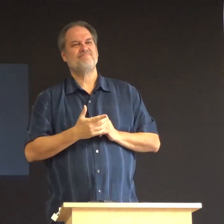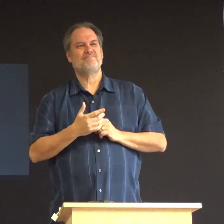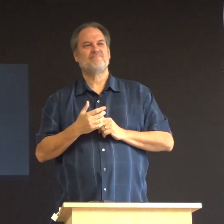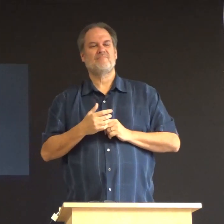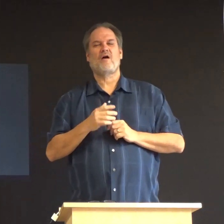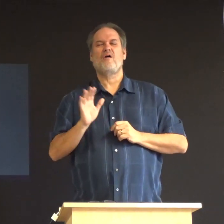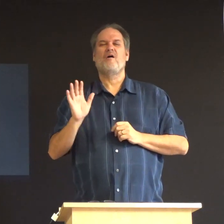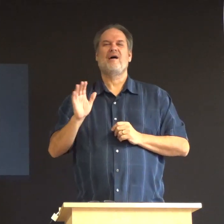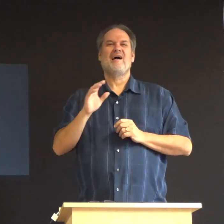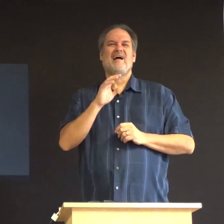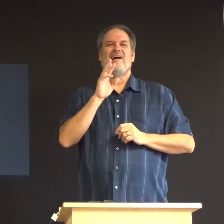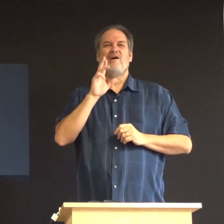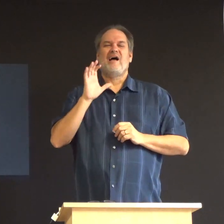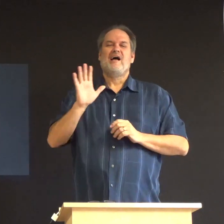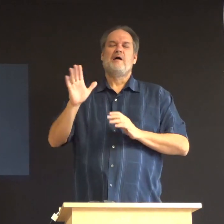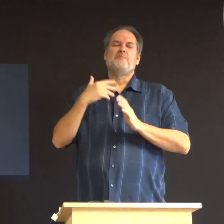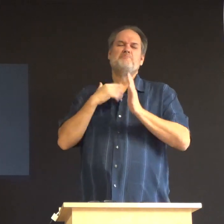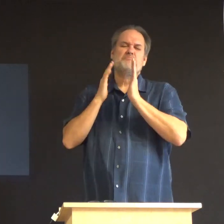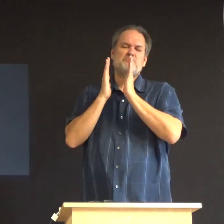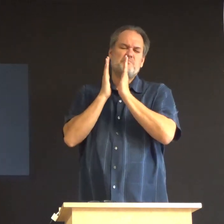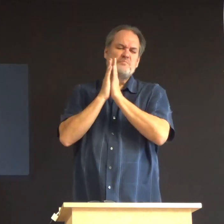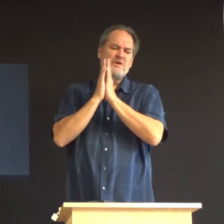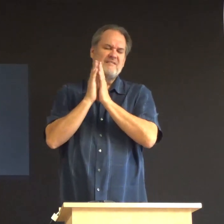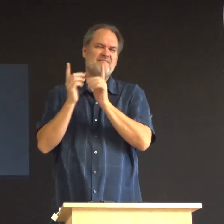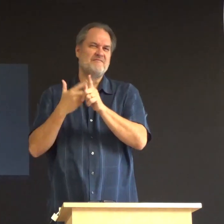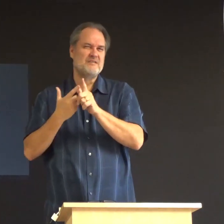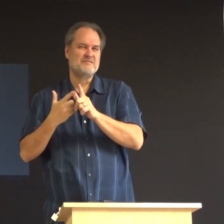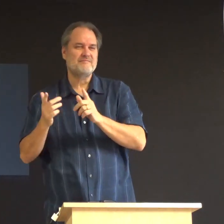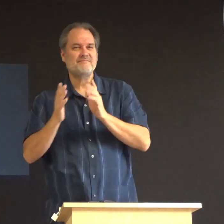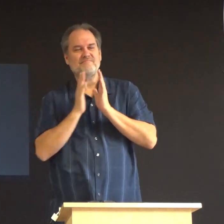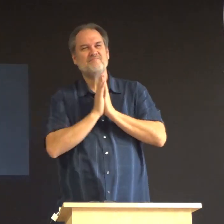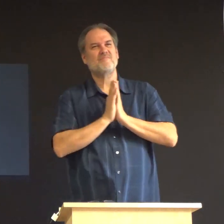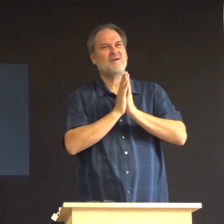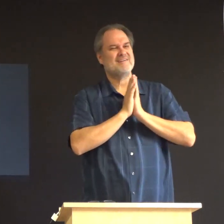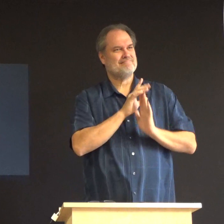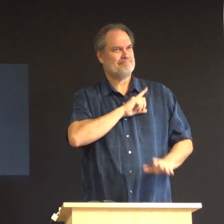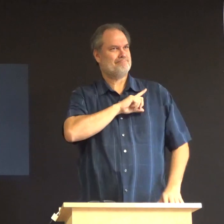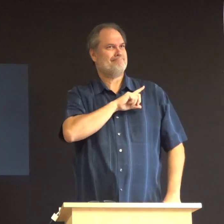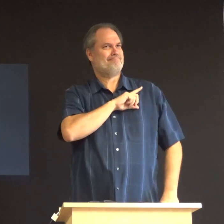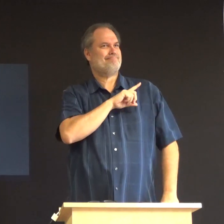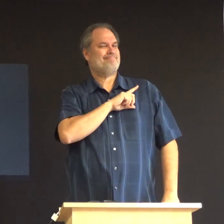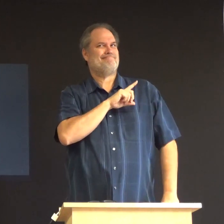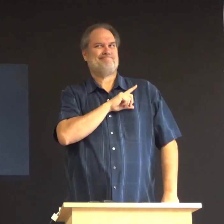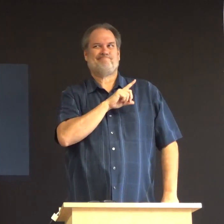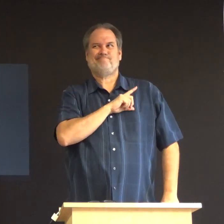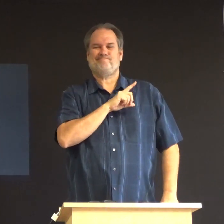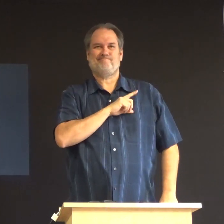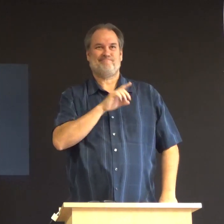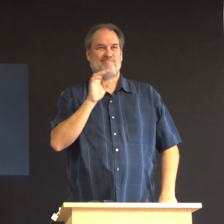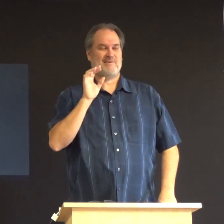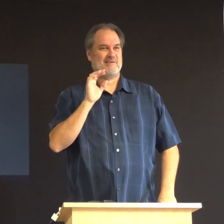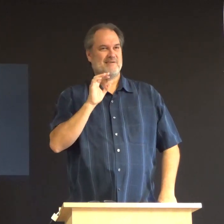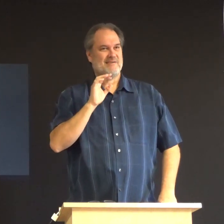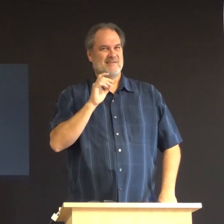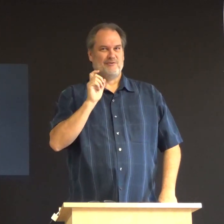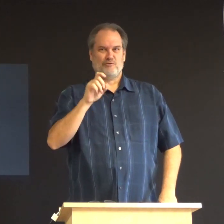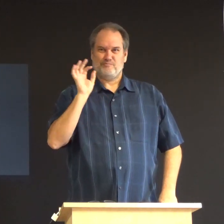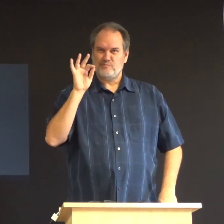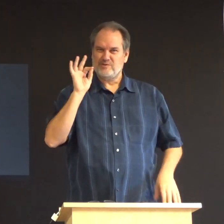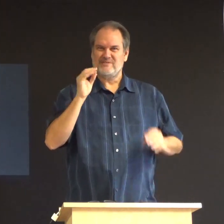person said, "You really should pastor." I just said, "Let me pray about it first. I mean, feel a little bit convicted about it.